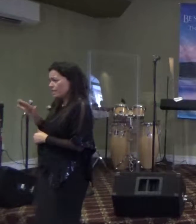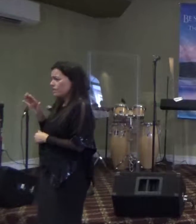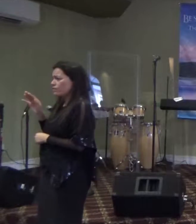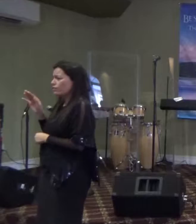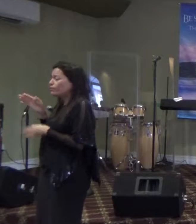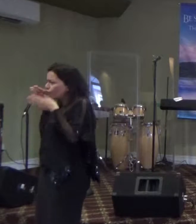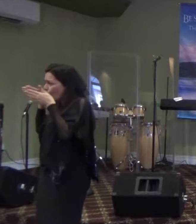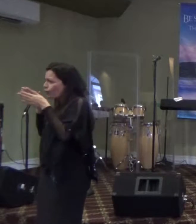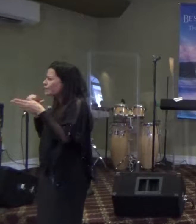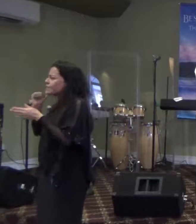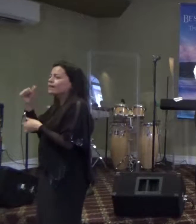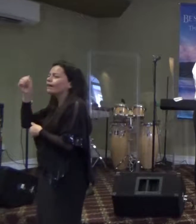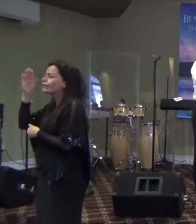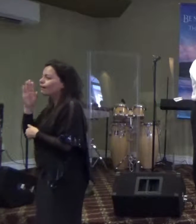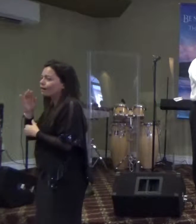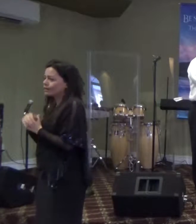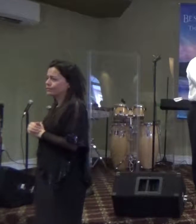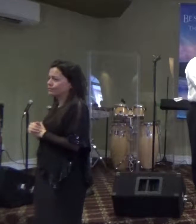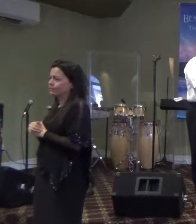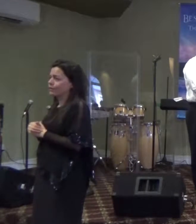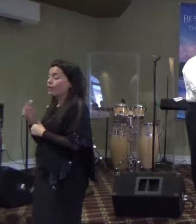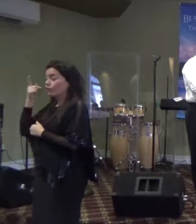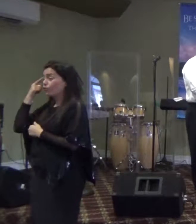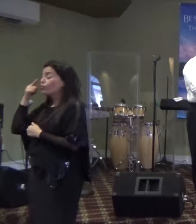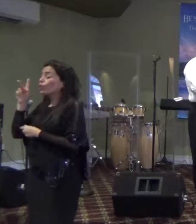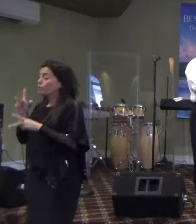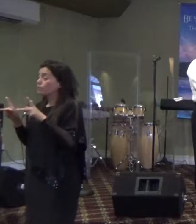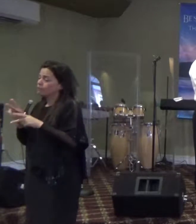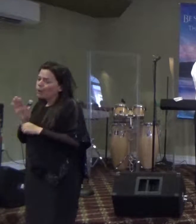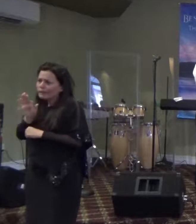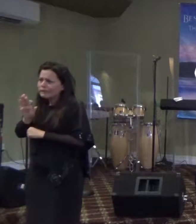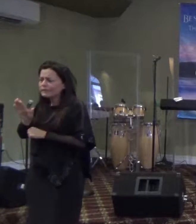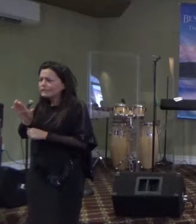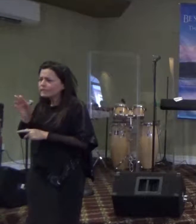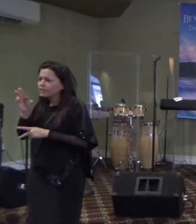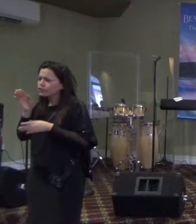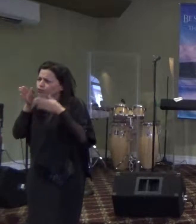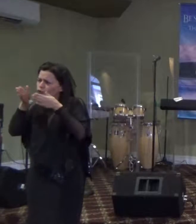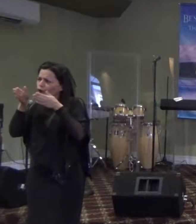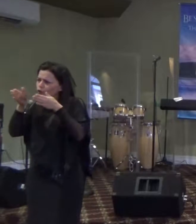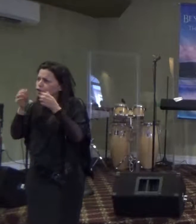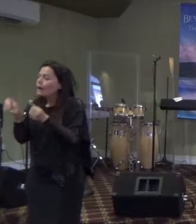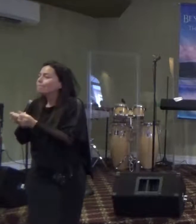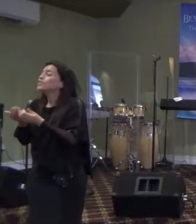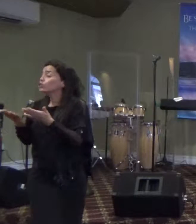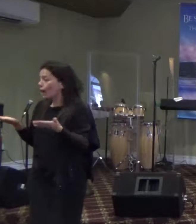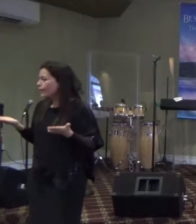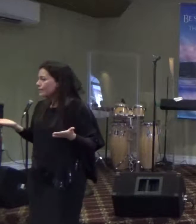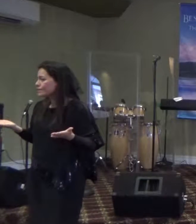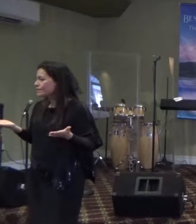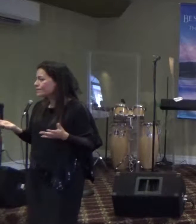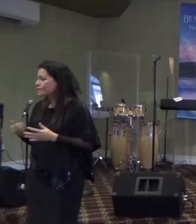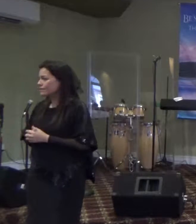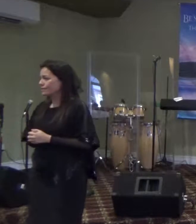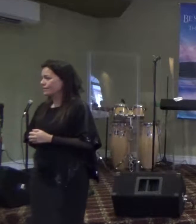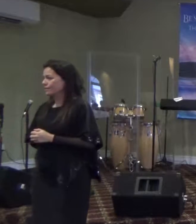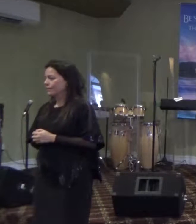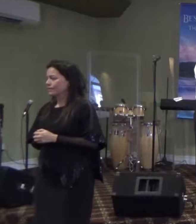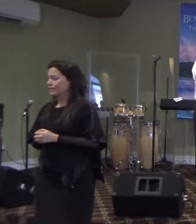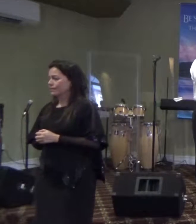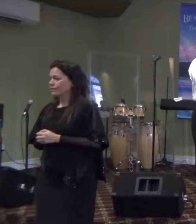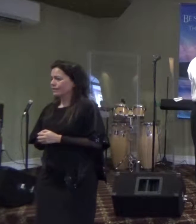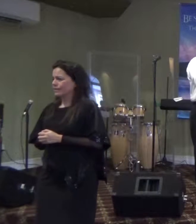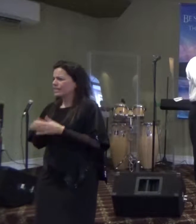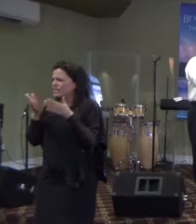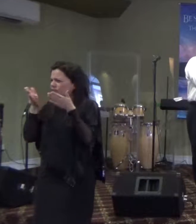focus. El enfoque del hombre The focus of se ha man vuelto has materialista. become materialist. Se ha vuelto un